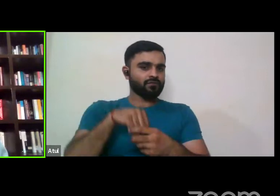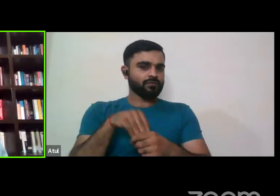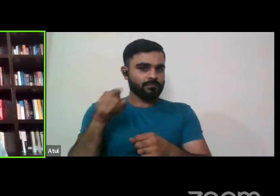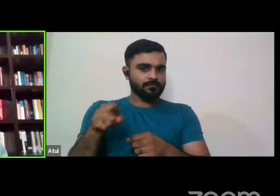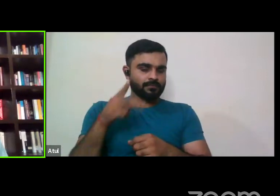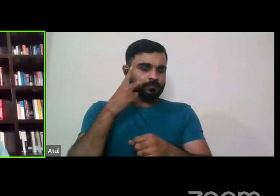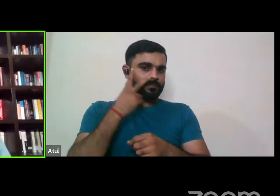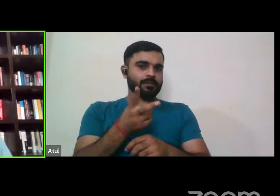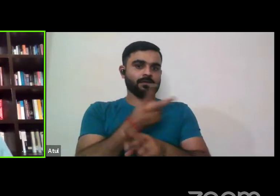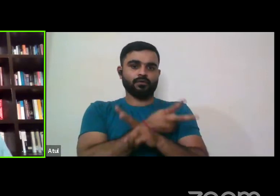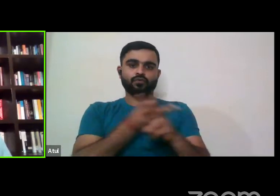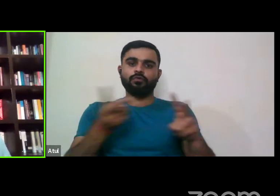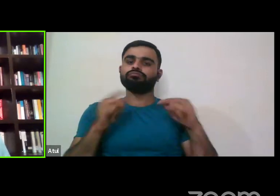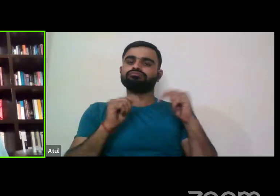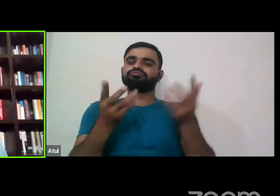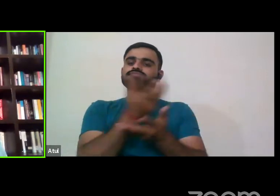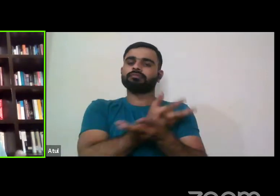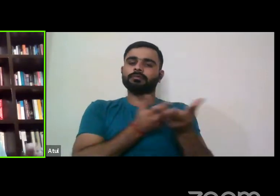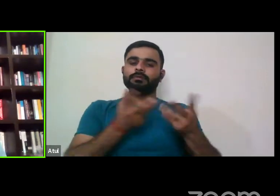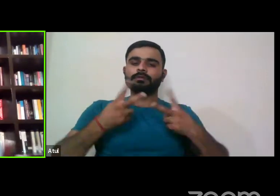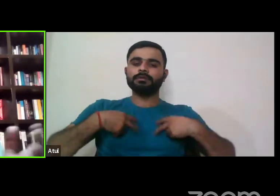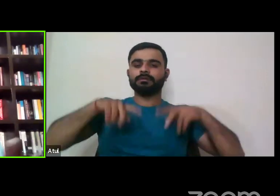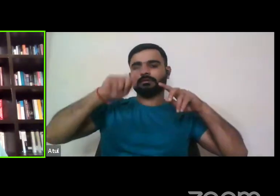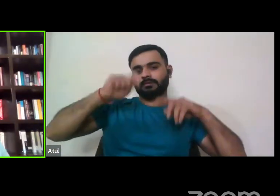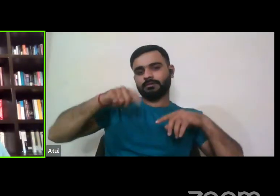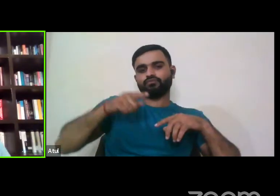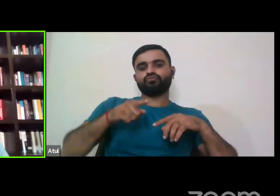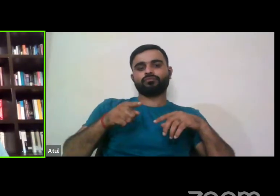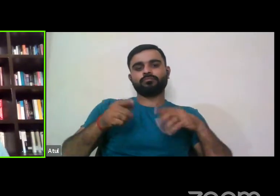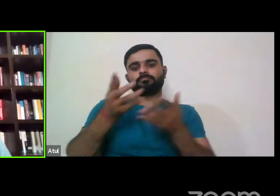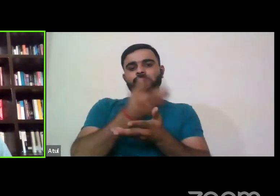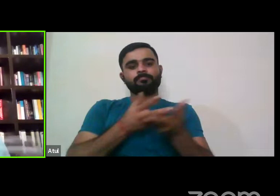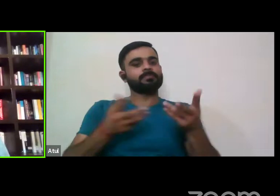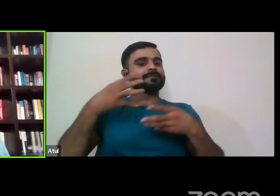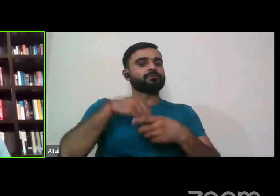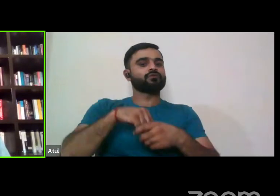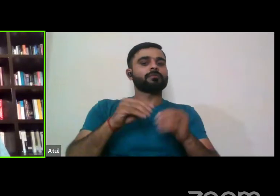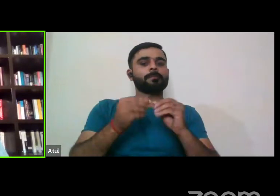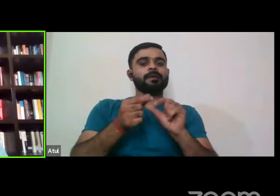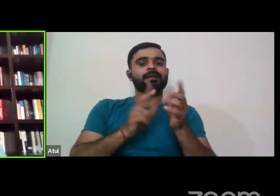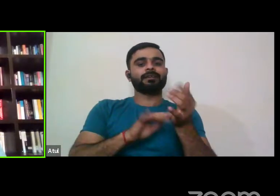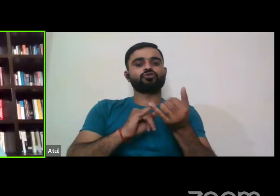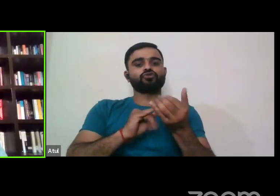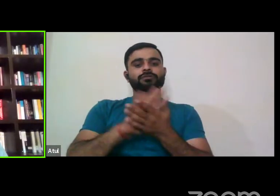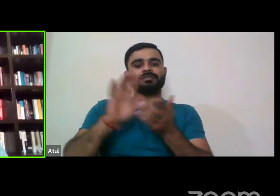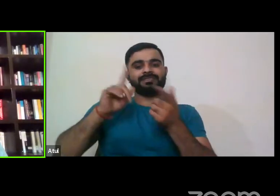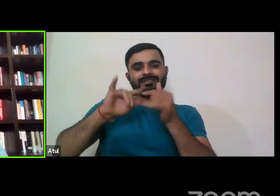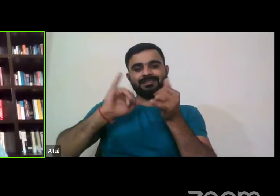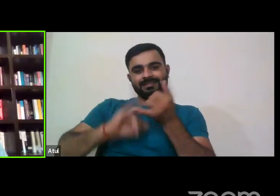we see the kind of constitution bench constitutions, the constitution of constitution benches that